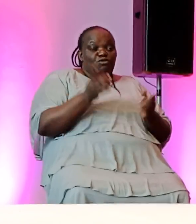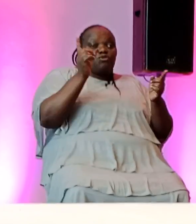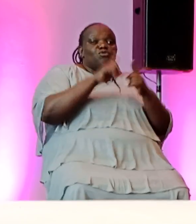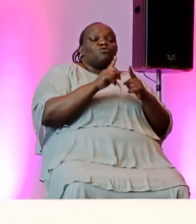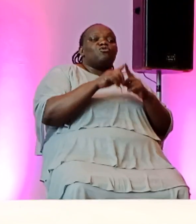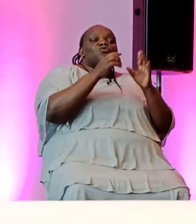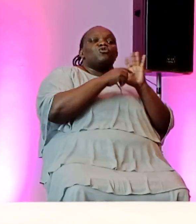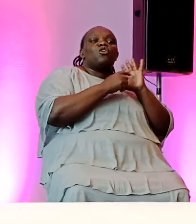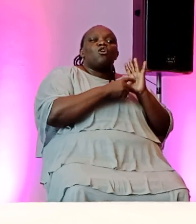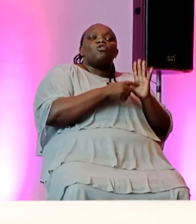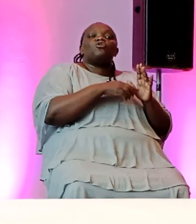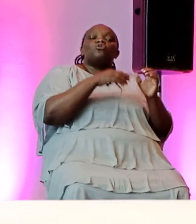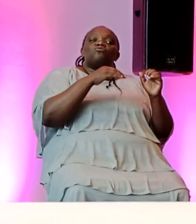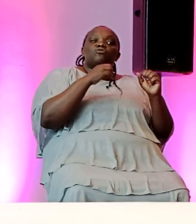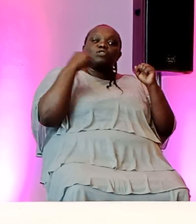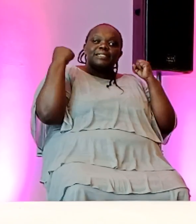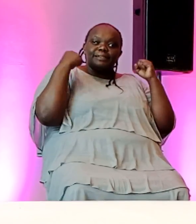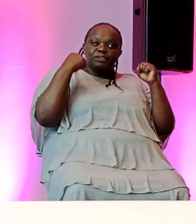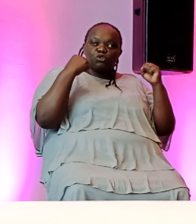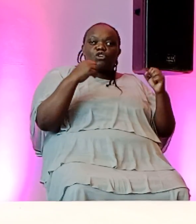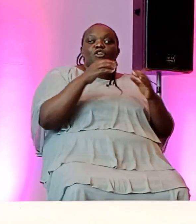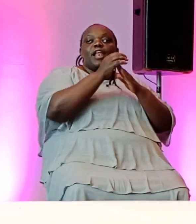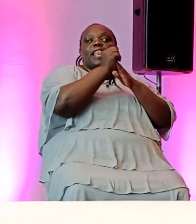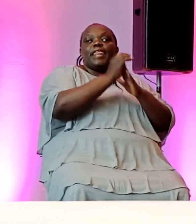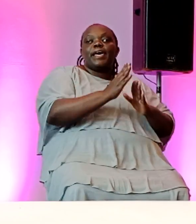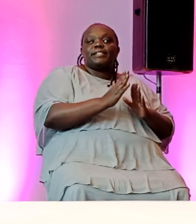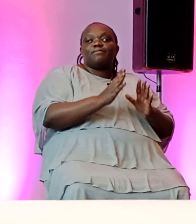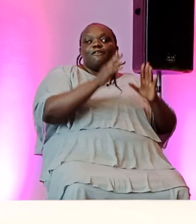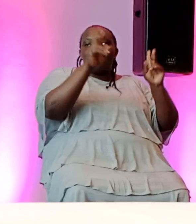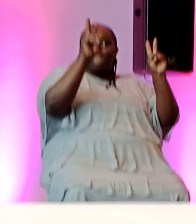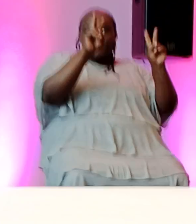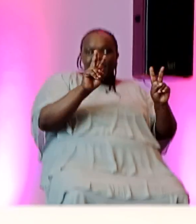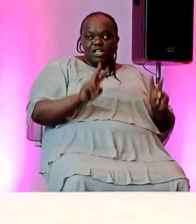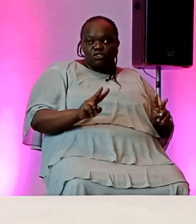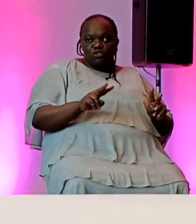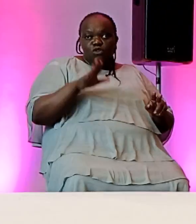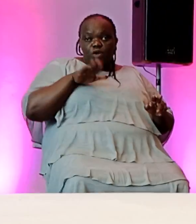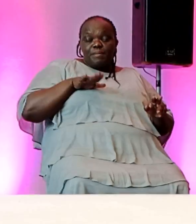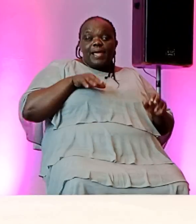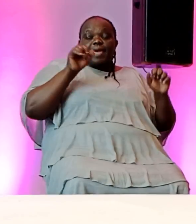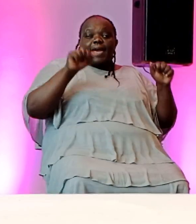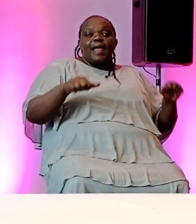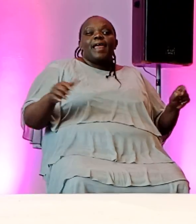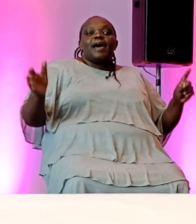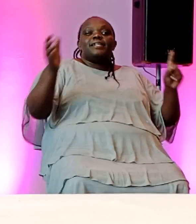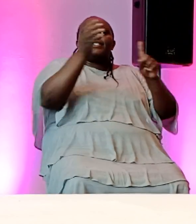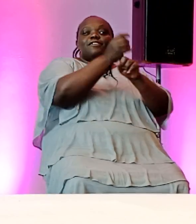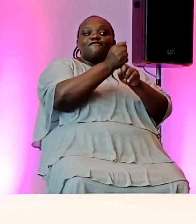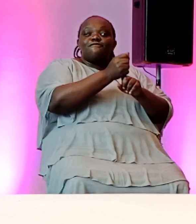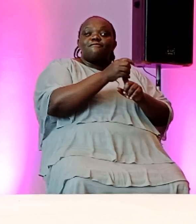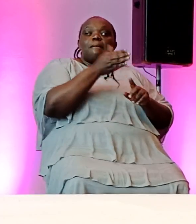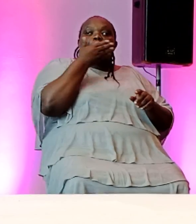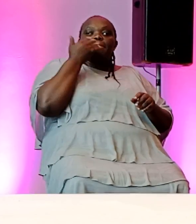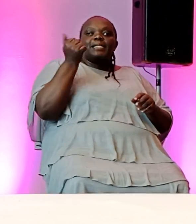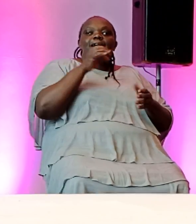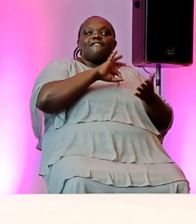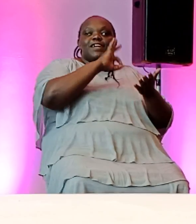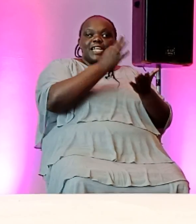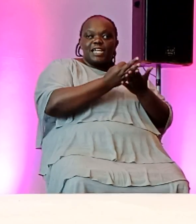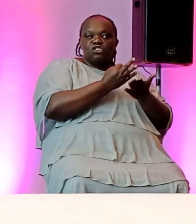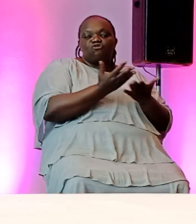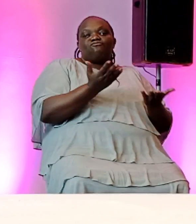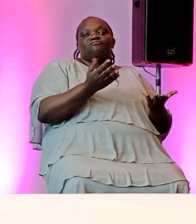to demonstrate superior leadership values. Women can achieve better financial